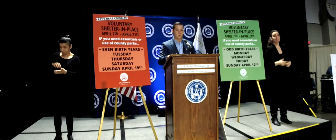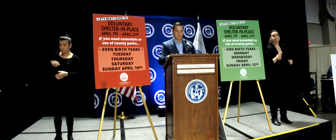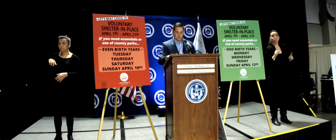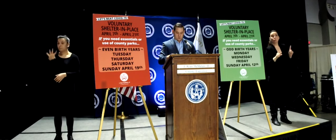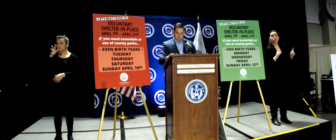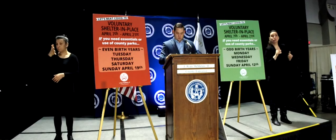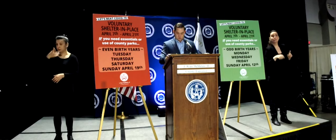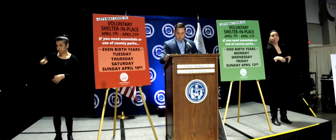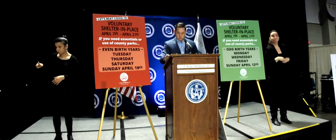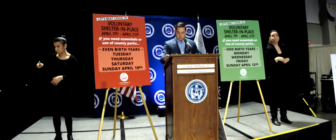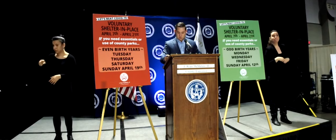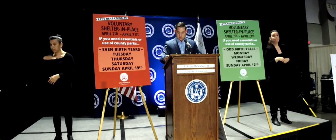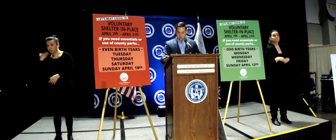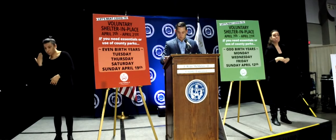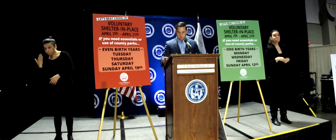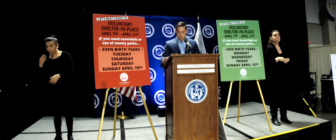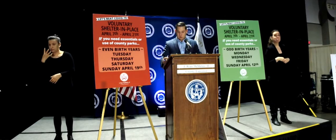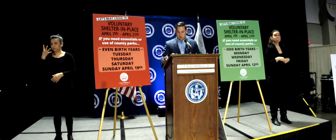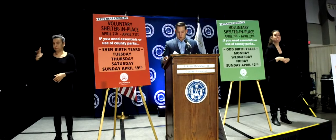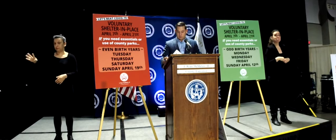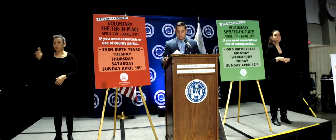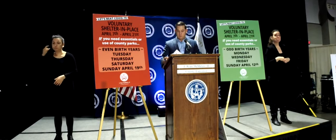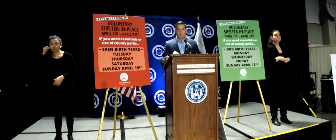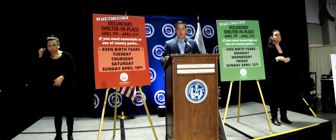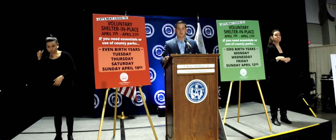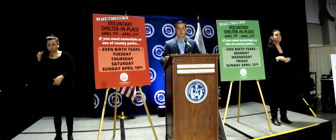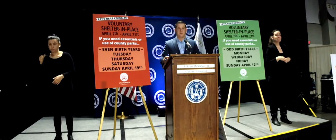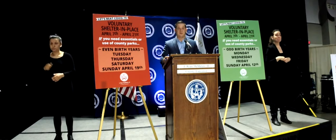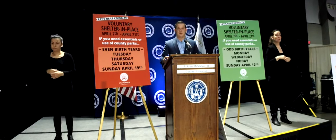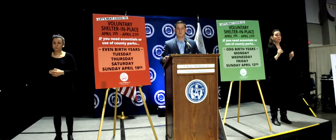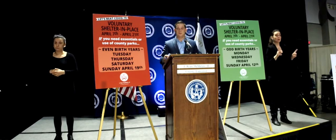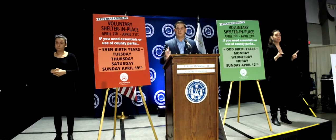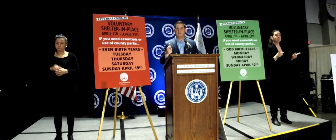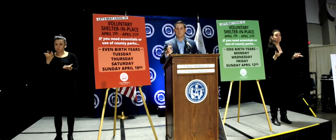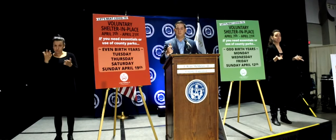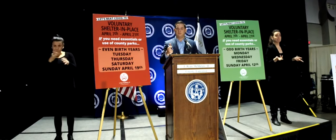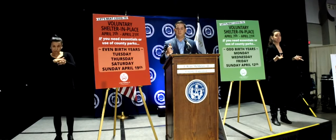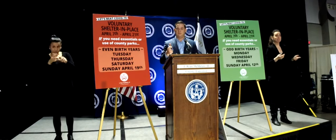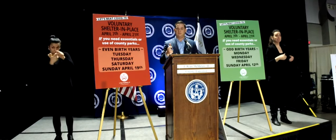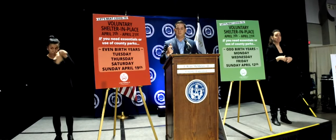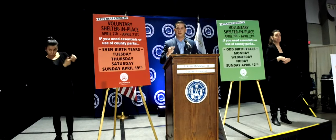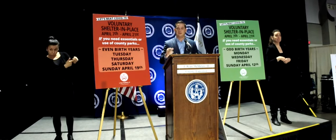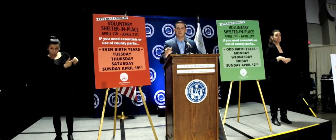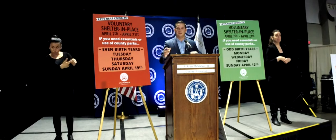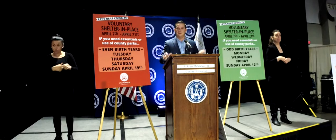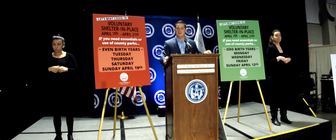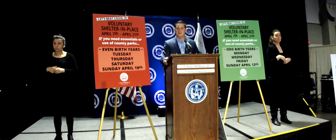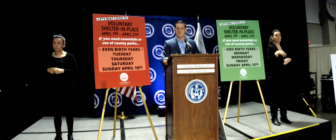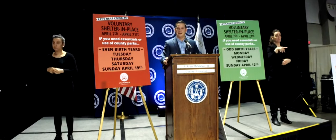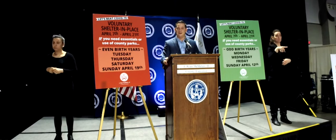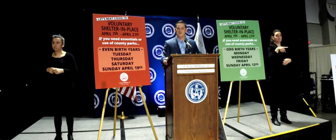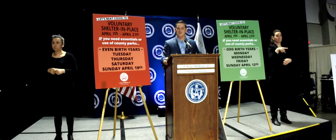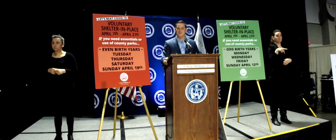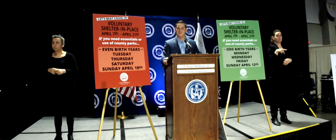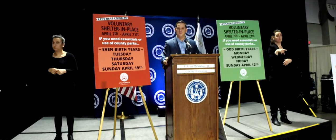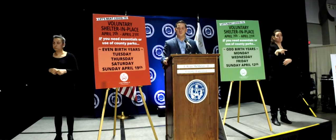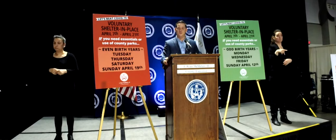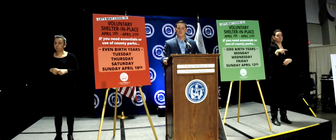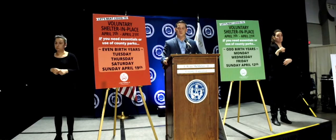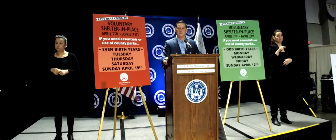Okay. Anything else? Patrick Penfield tested